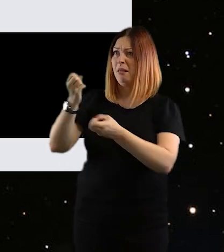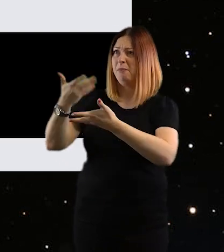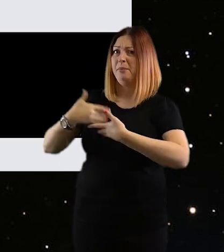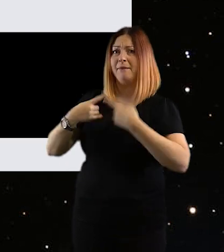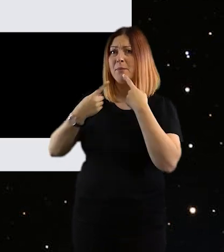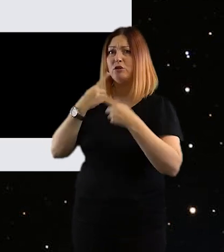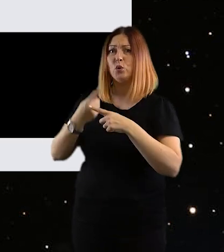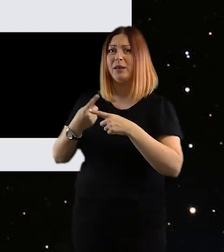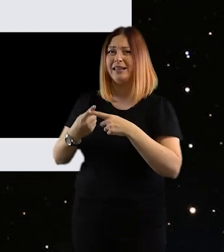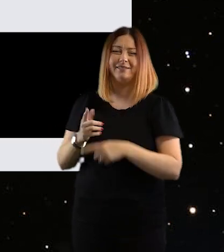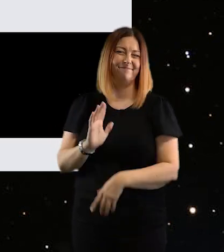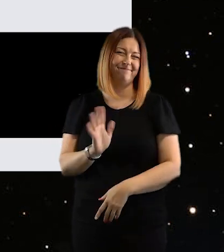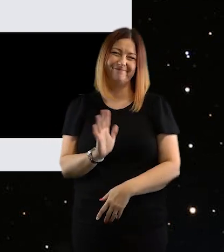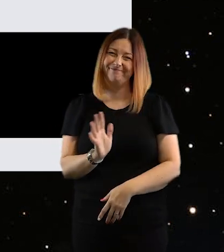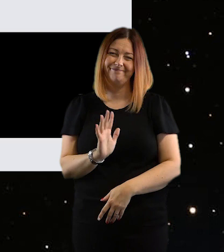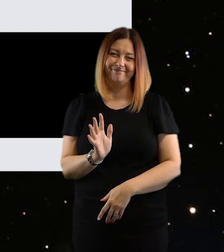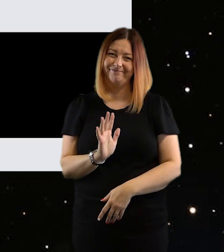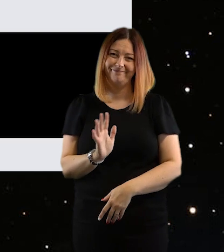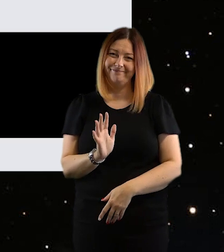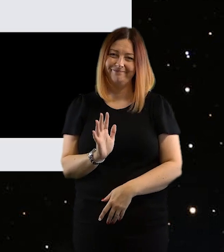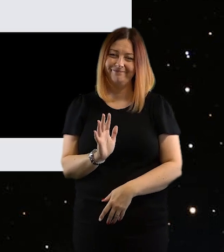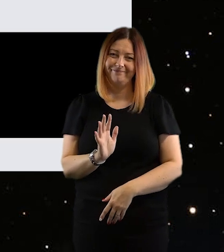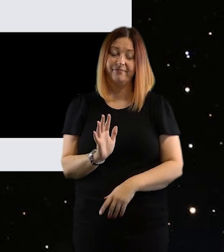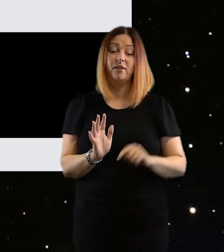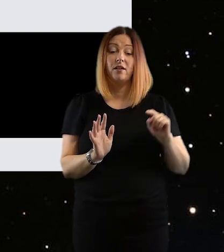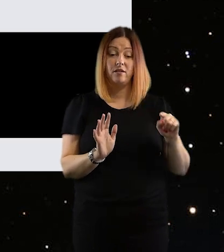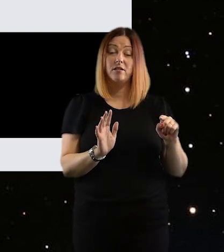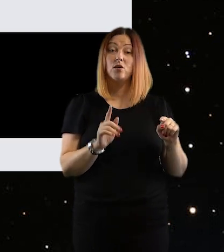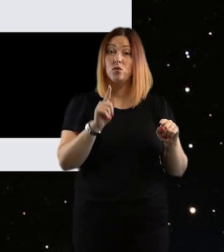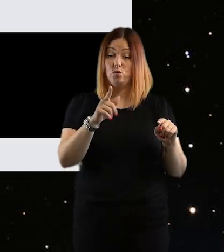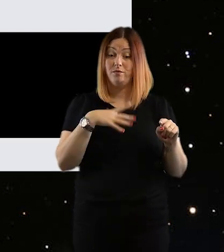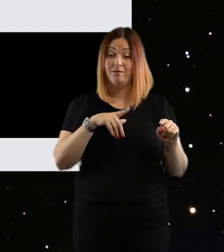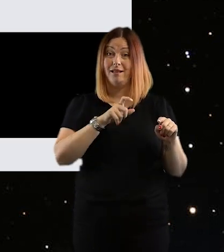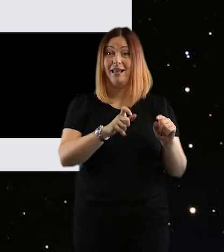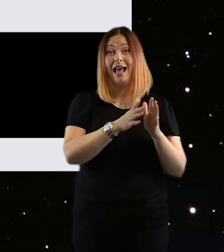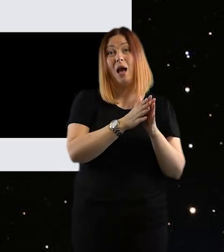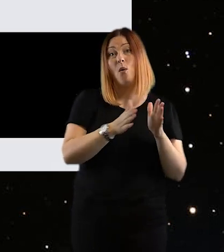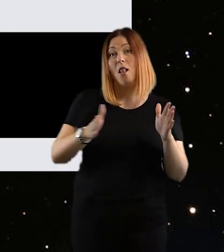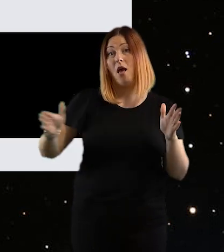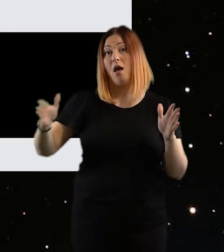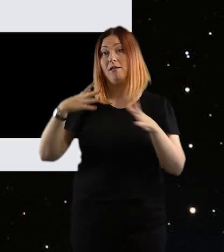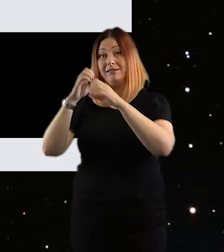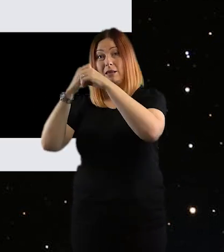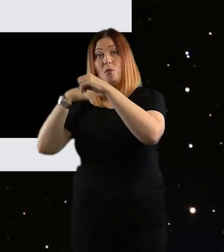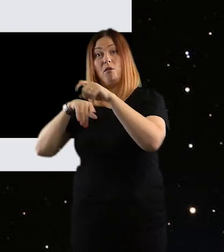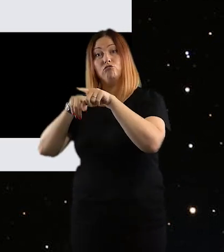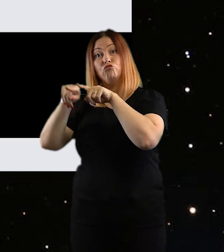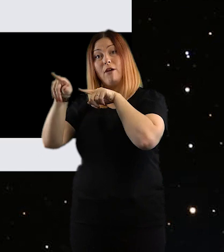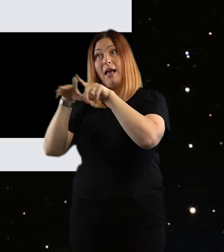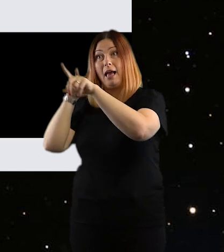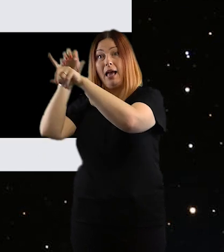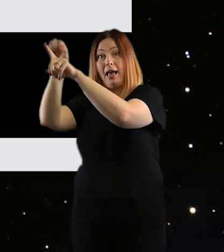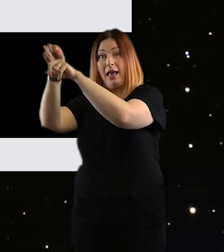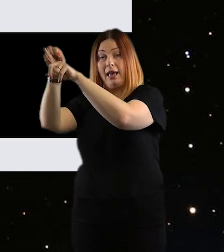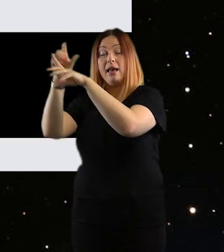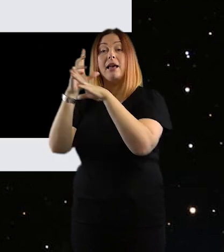doesn't work that way. What you're doing here is saying how long you want the telescope to keep trying. The telescope will always try and do it as